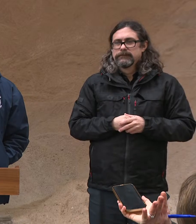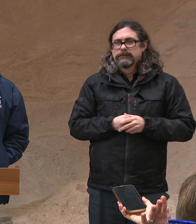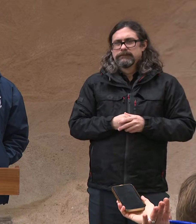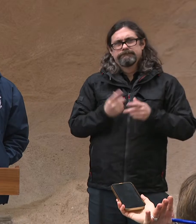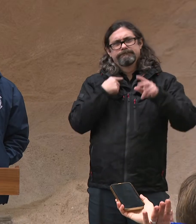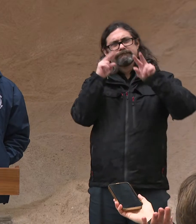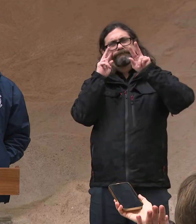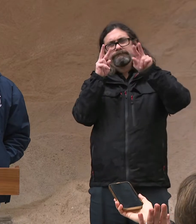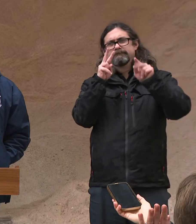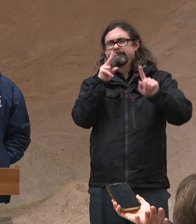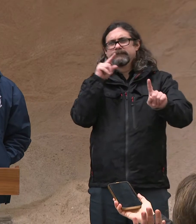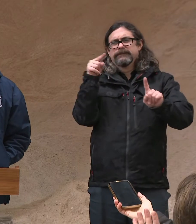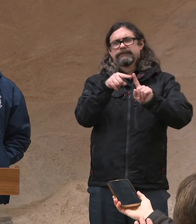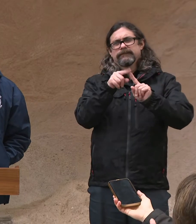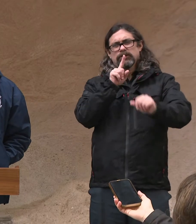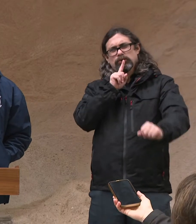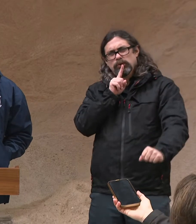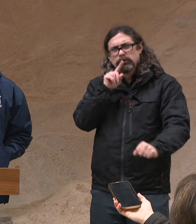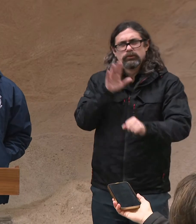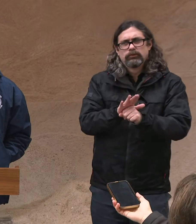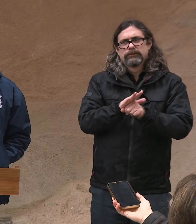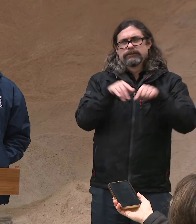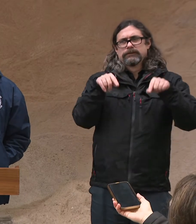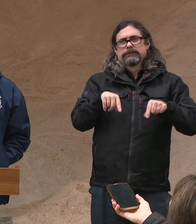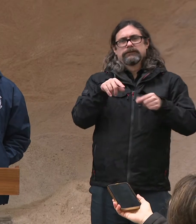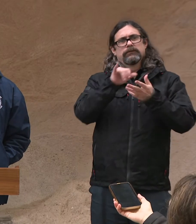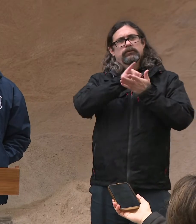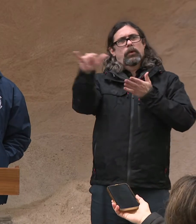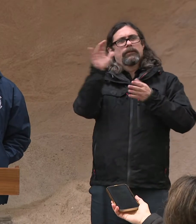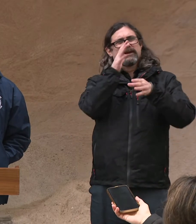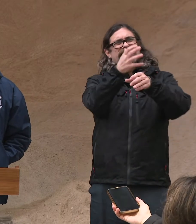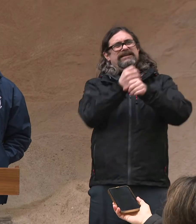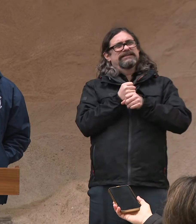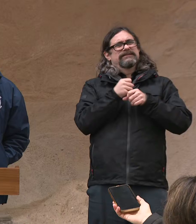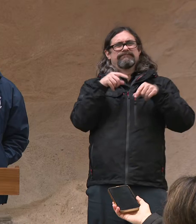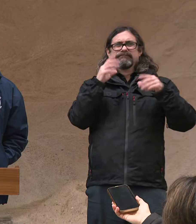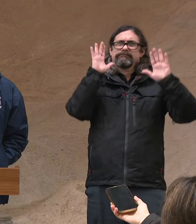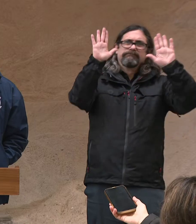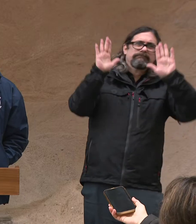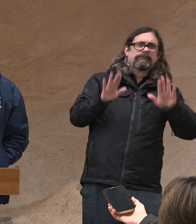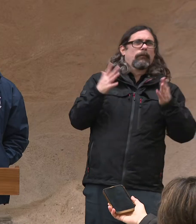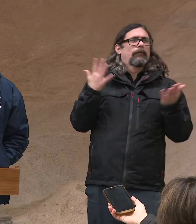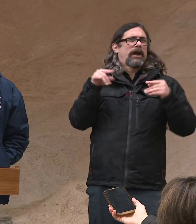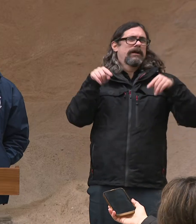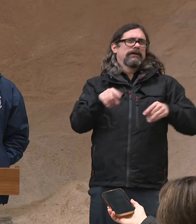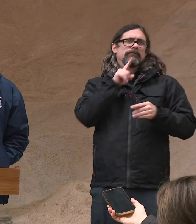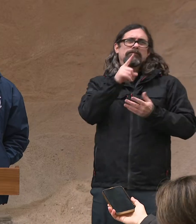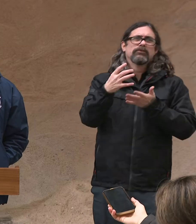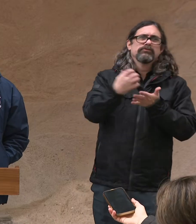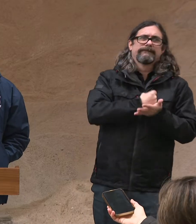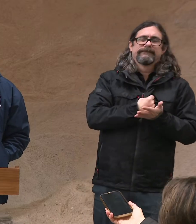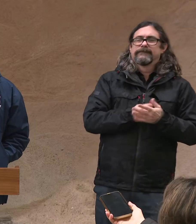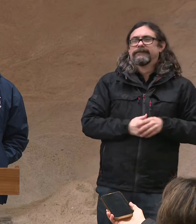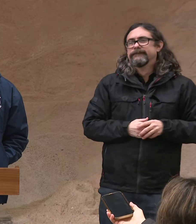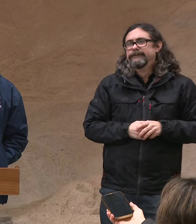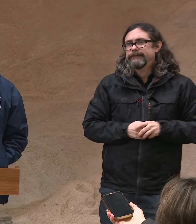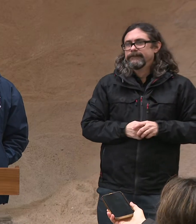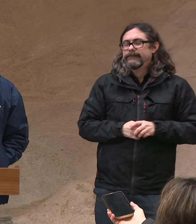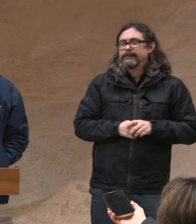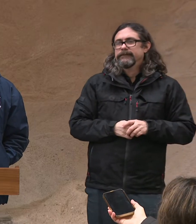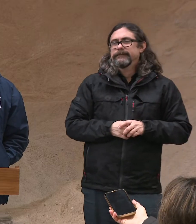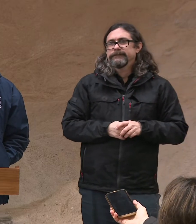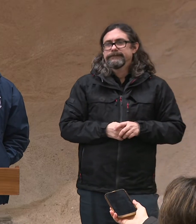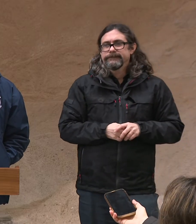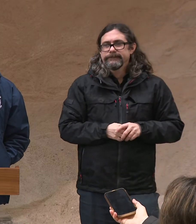general conversation. And I am optimistic about the future of this city under a president that comes from